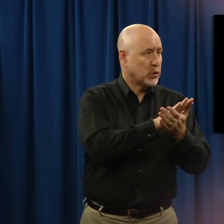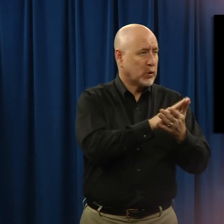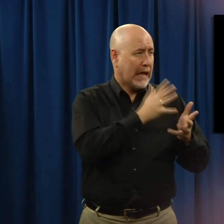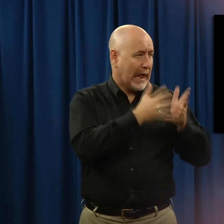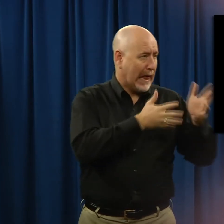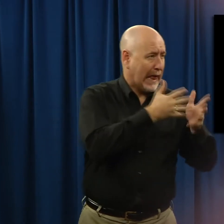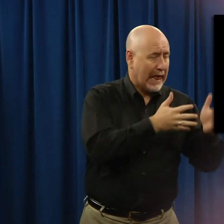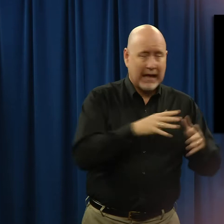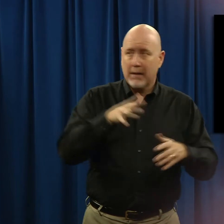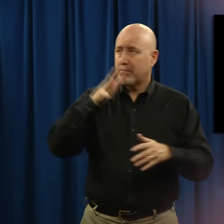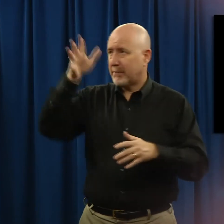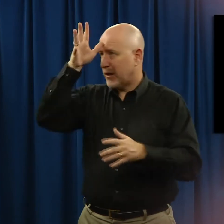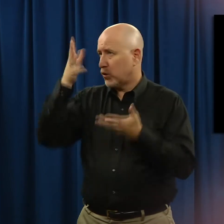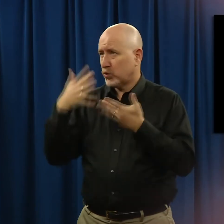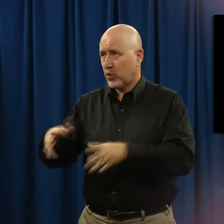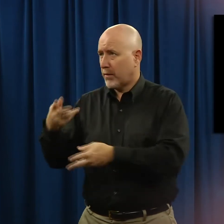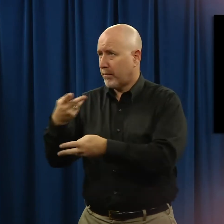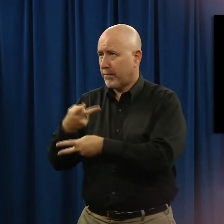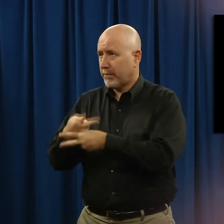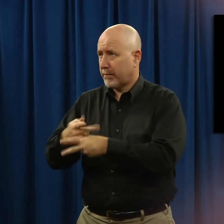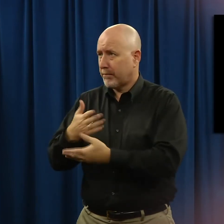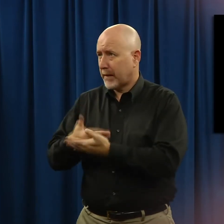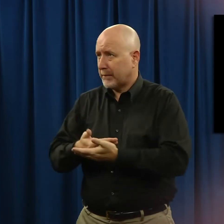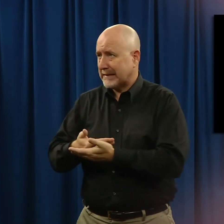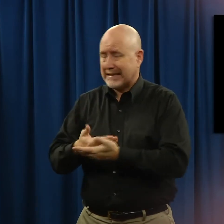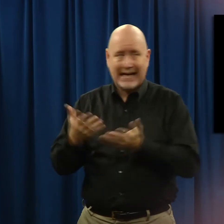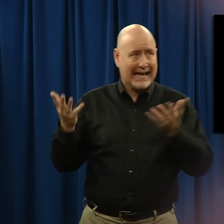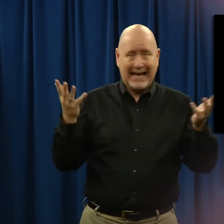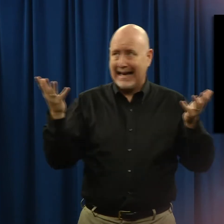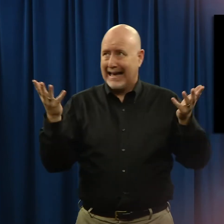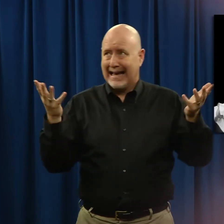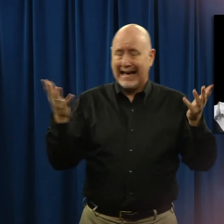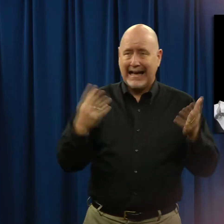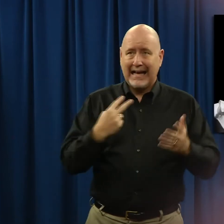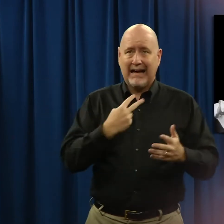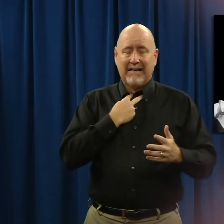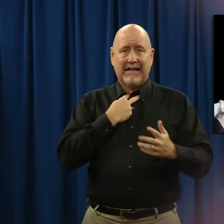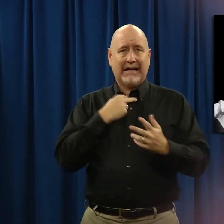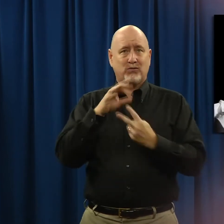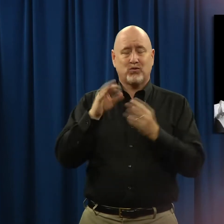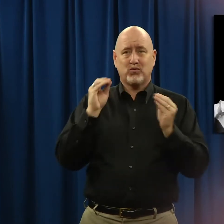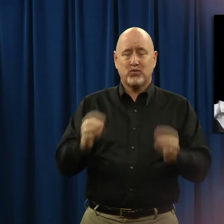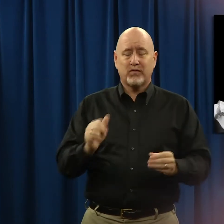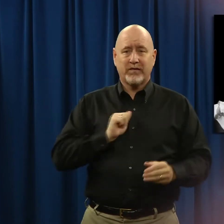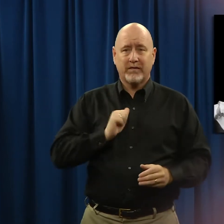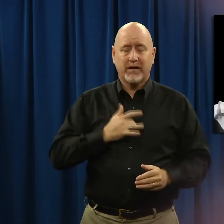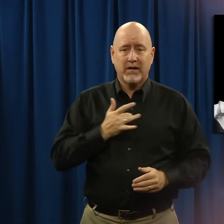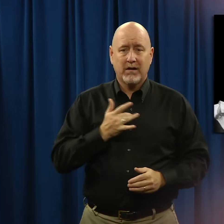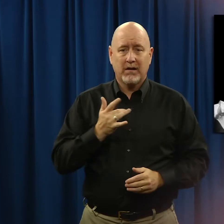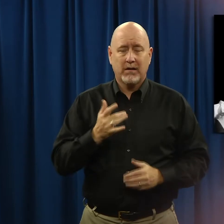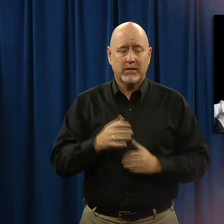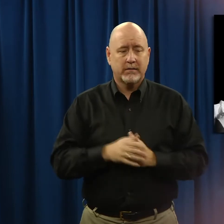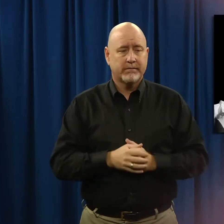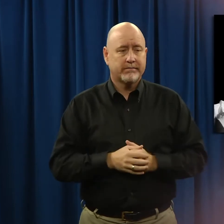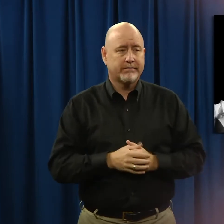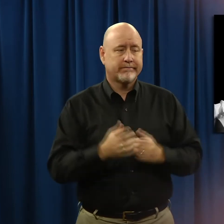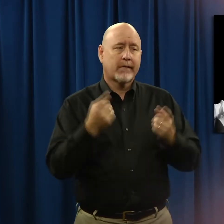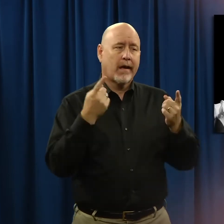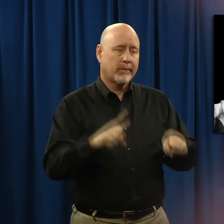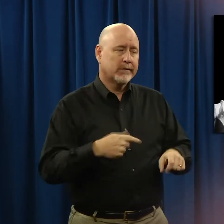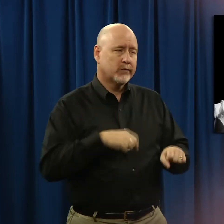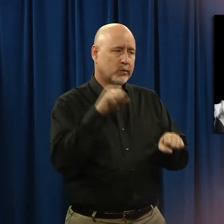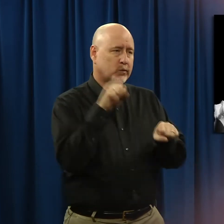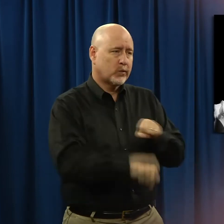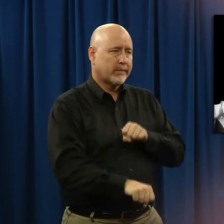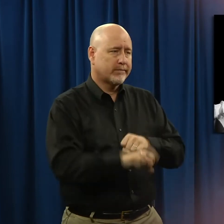my parents didn't even want me to keep the baby, I wasn't left with many choices. I was raped